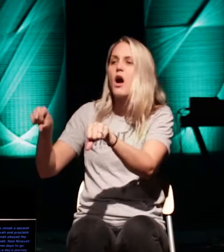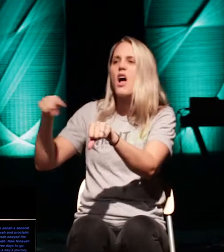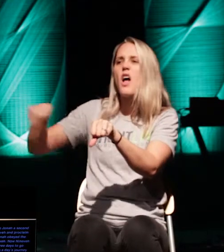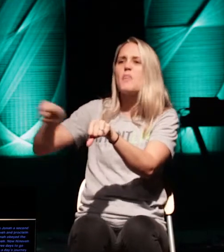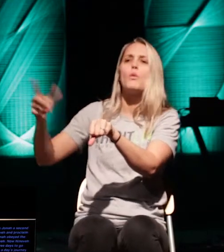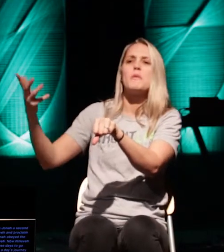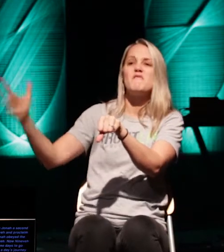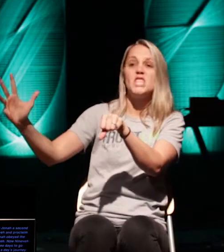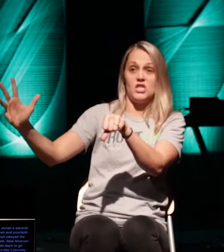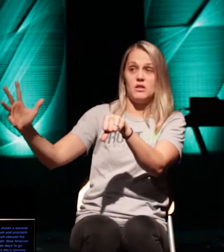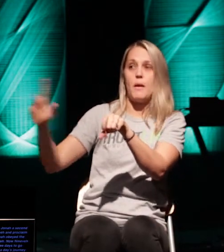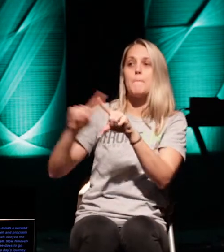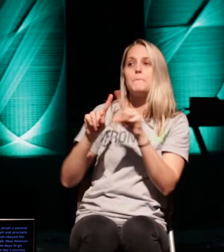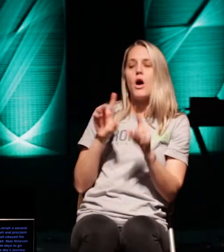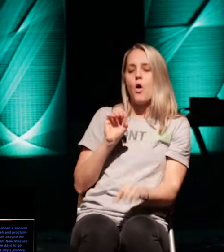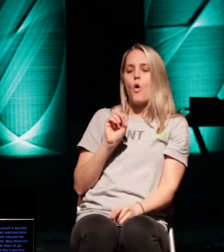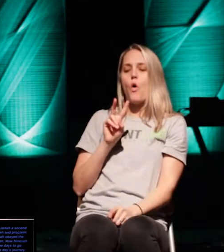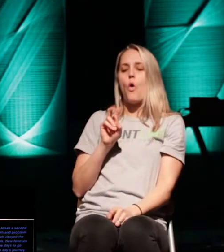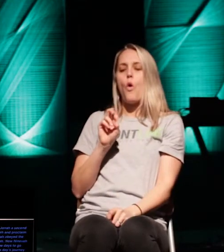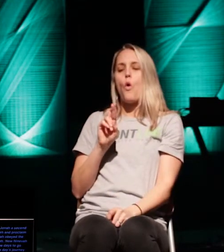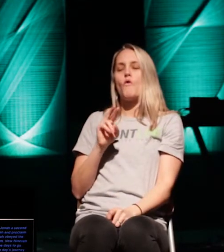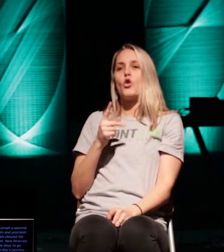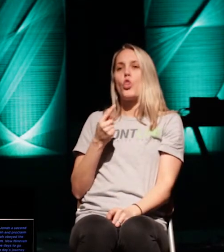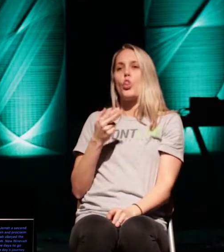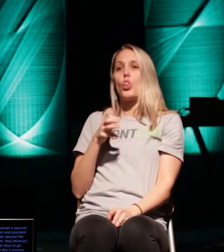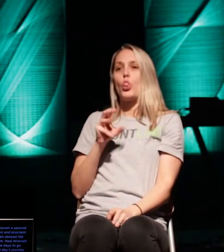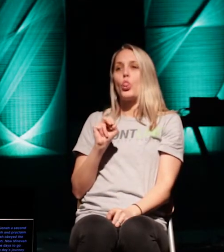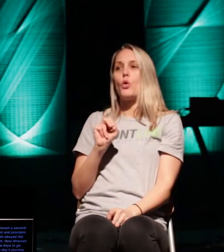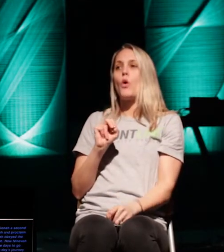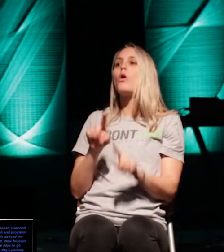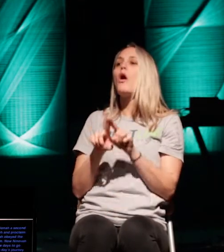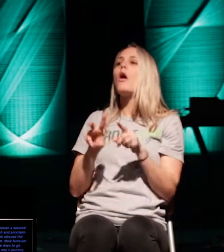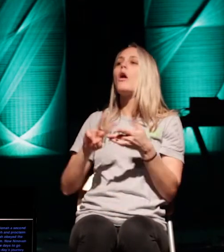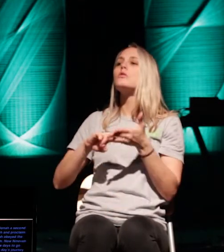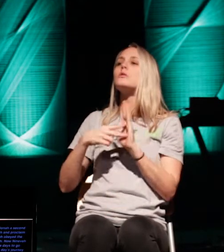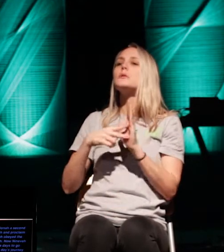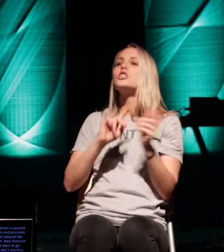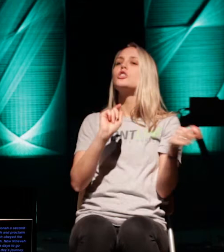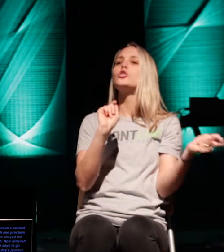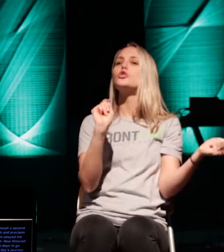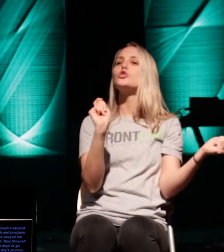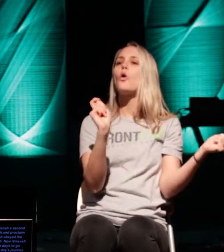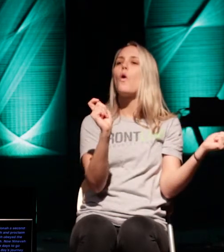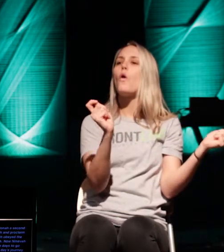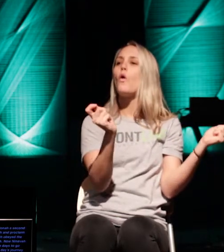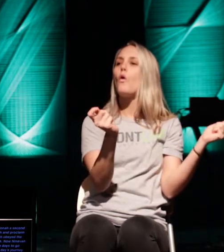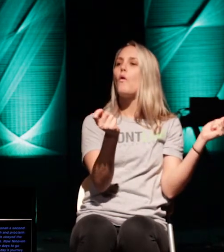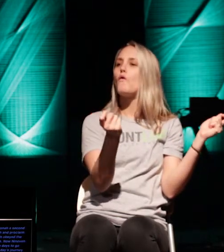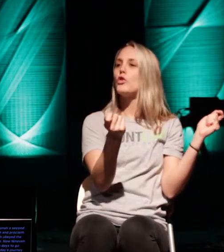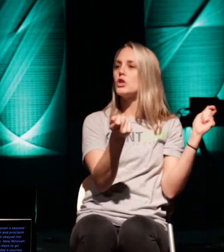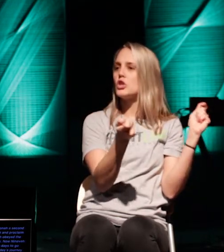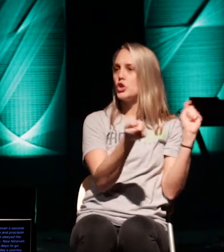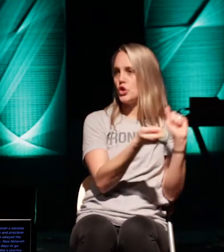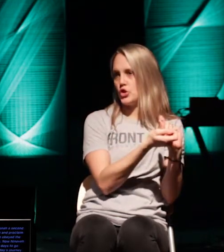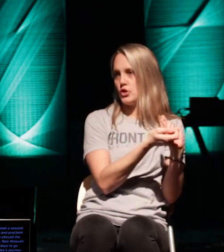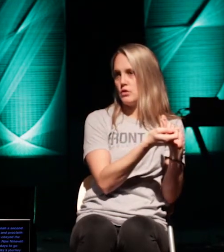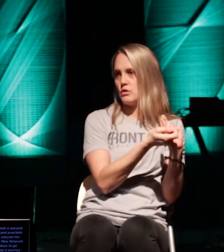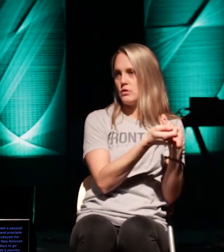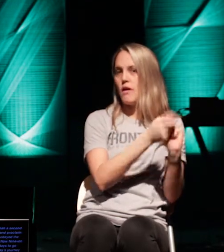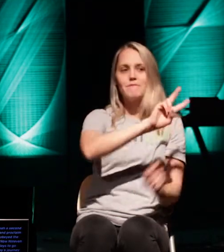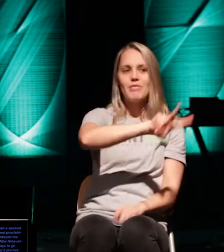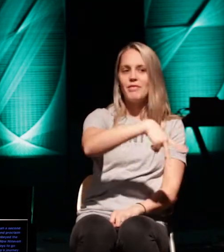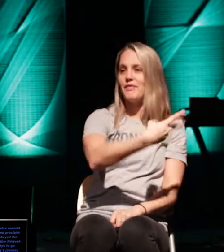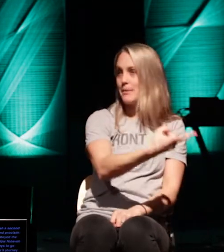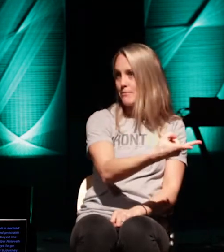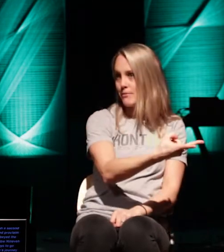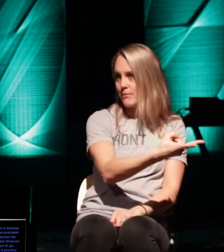word overthrown also translates to overturned. So switch those around and say turned over, which